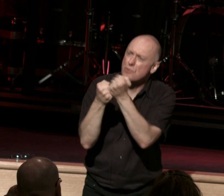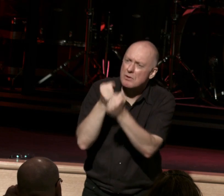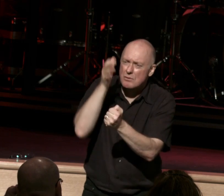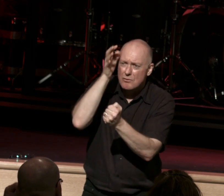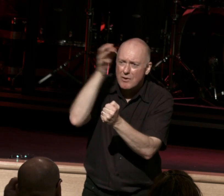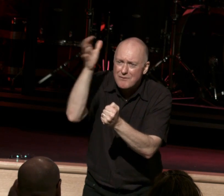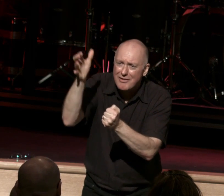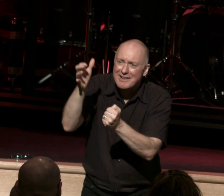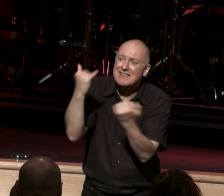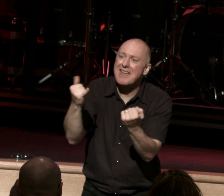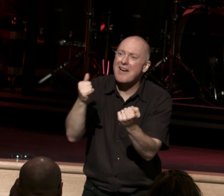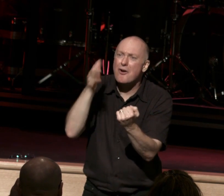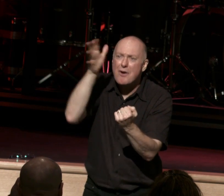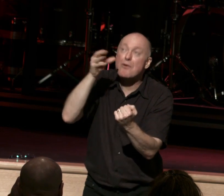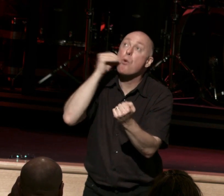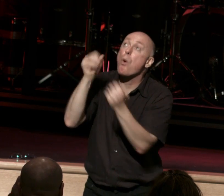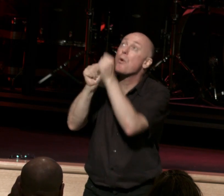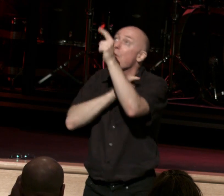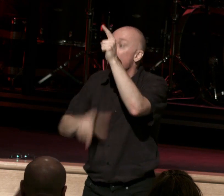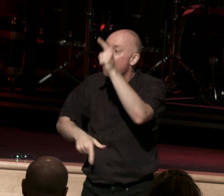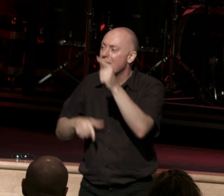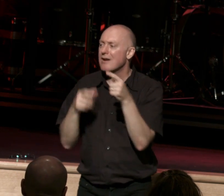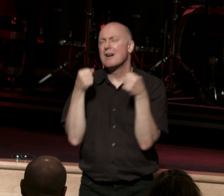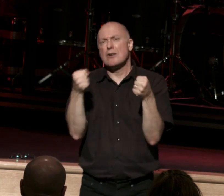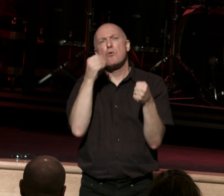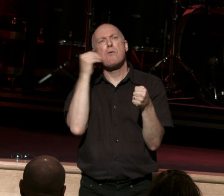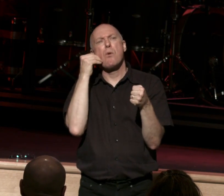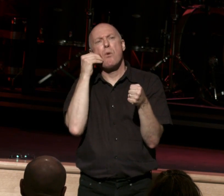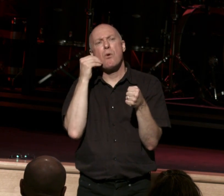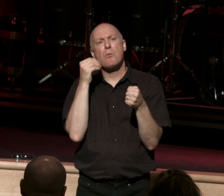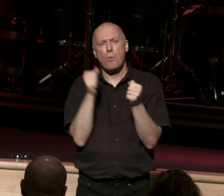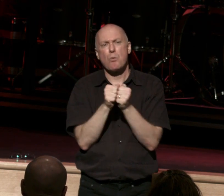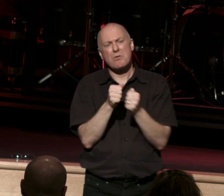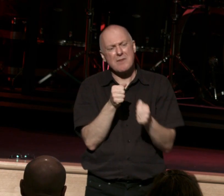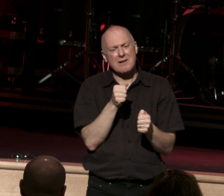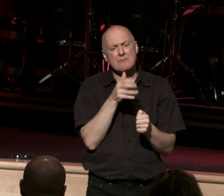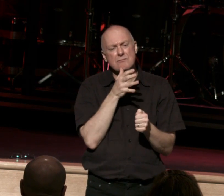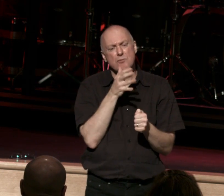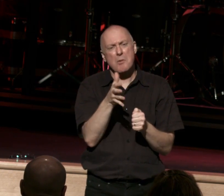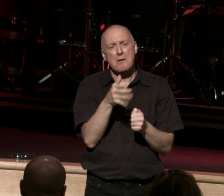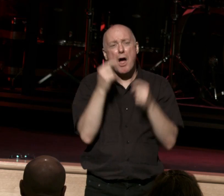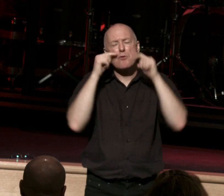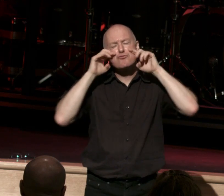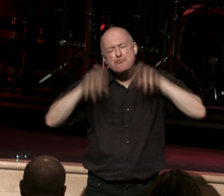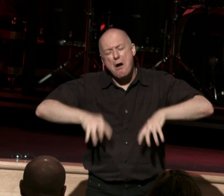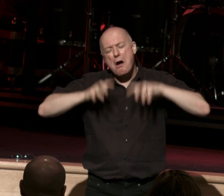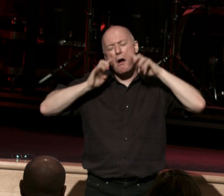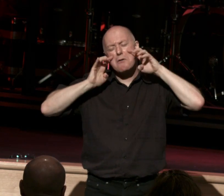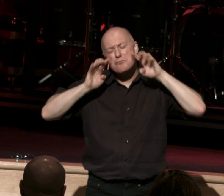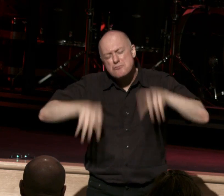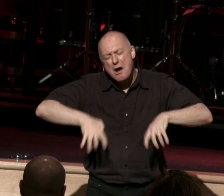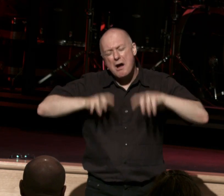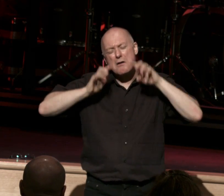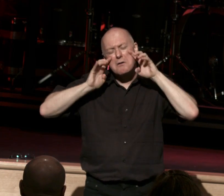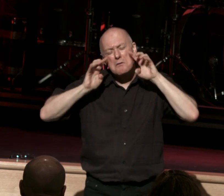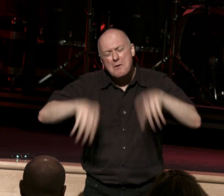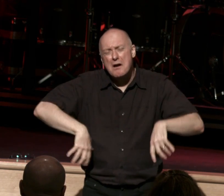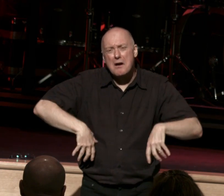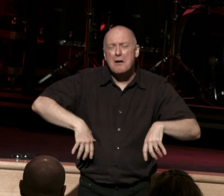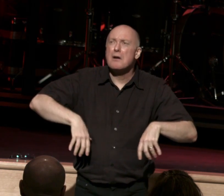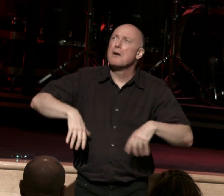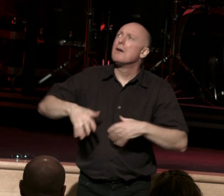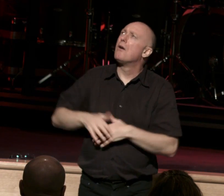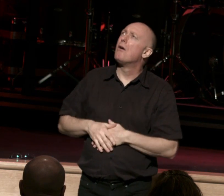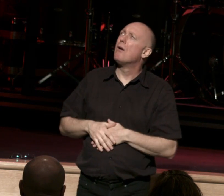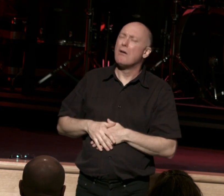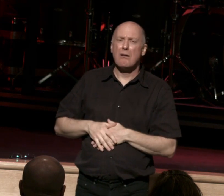together, and Grandpa now was home with the Lord, and I drove home later on that night of spending lots of time with my grandma, and I just cried. I just cried in the faithfulness of God